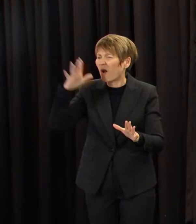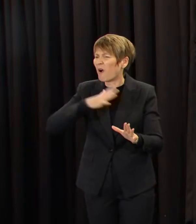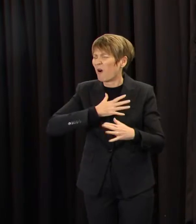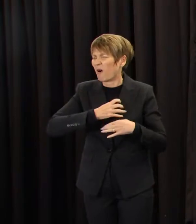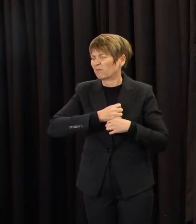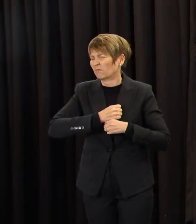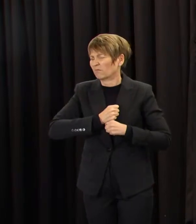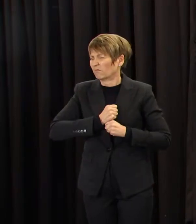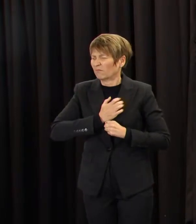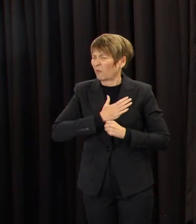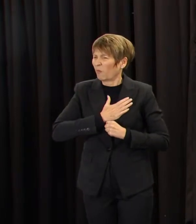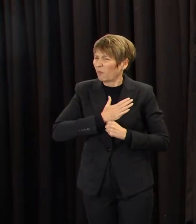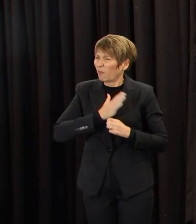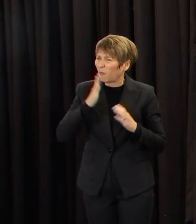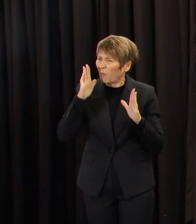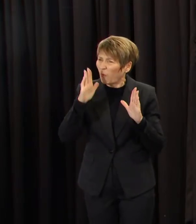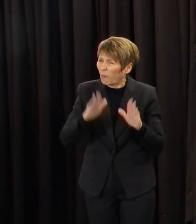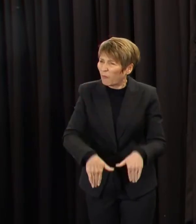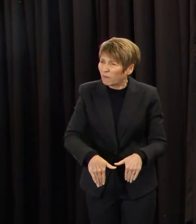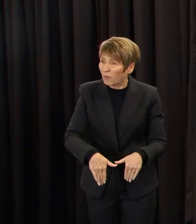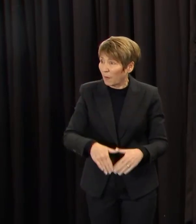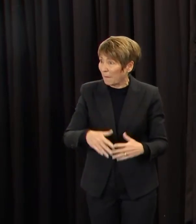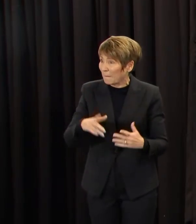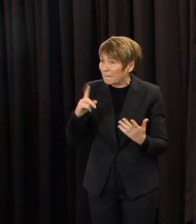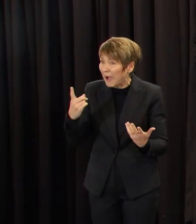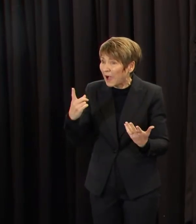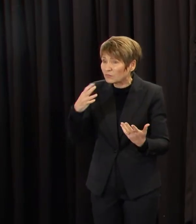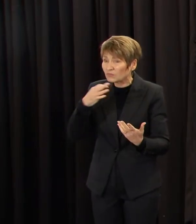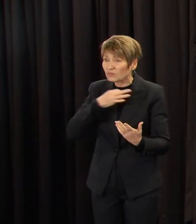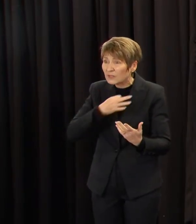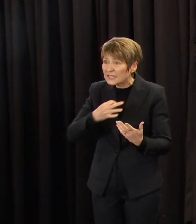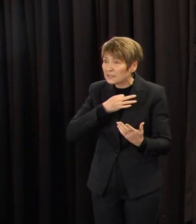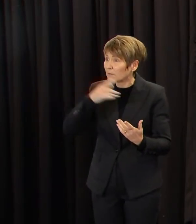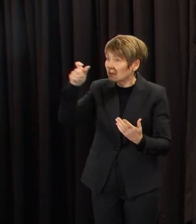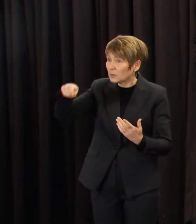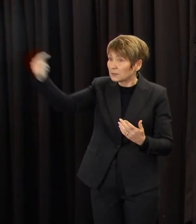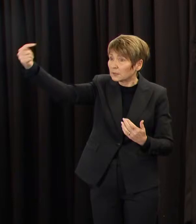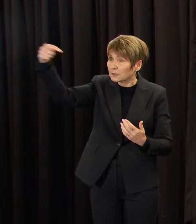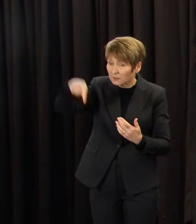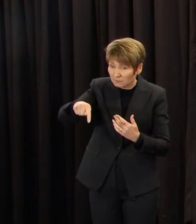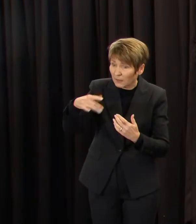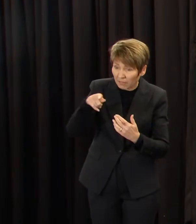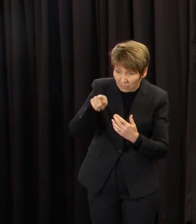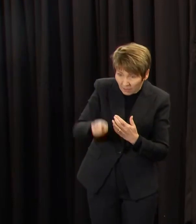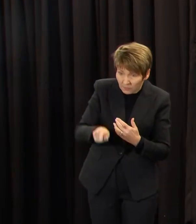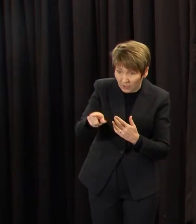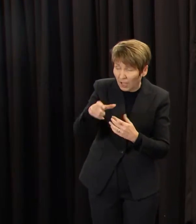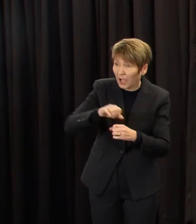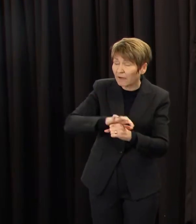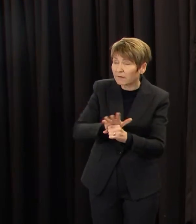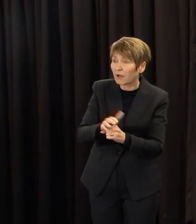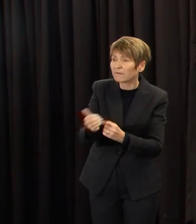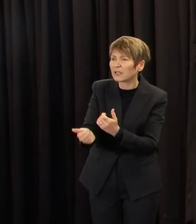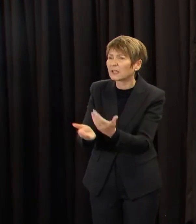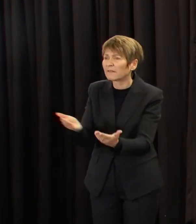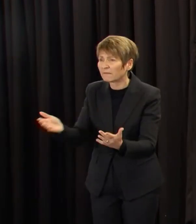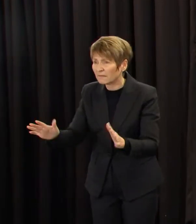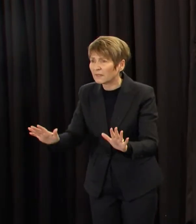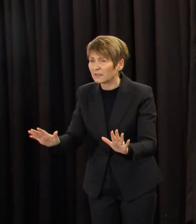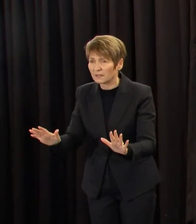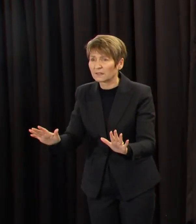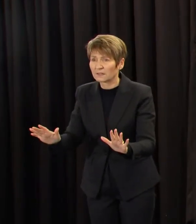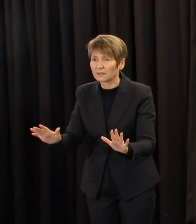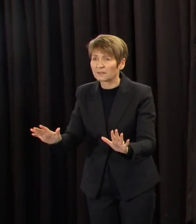heartbreaking. That's why we all have to work as hard as we can to follow the rules to get the numbers down so we have greater options, choices and